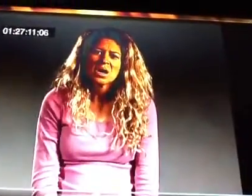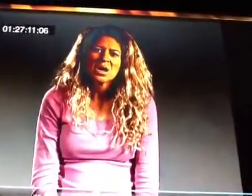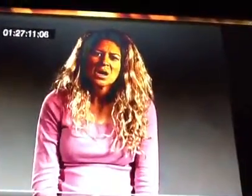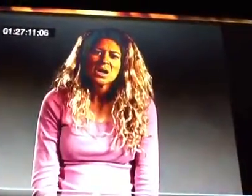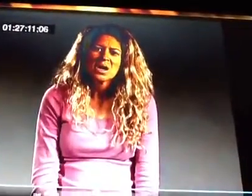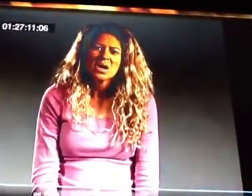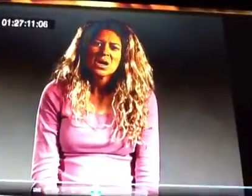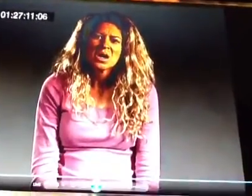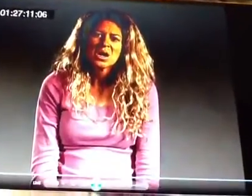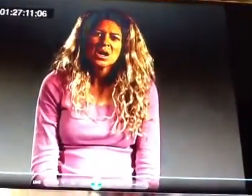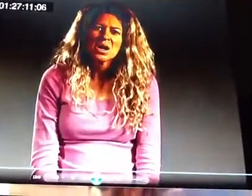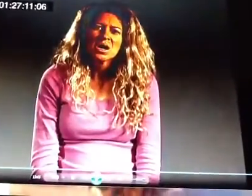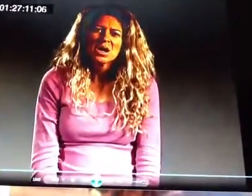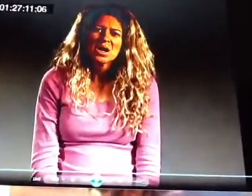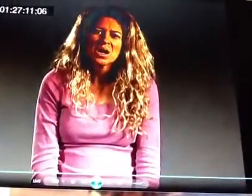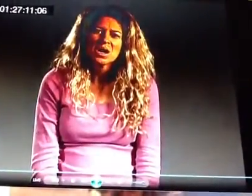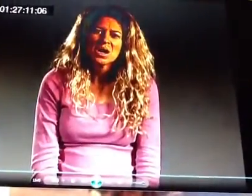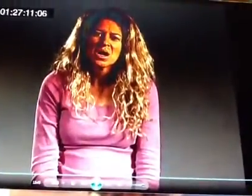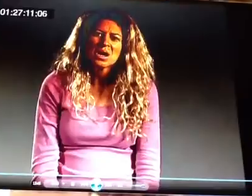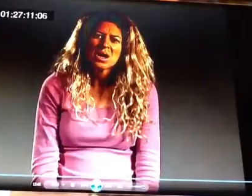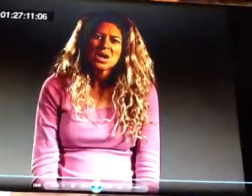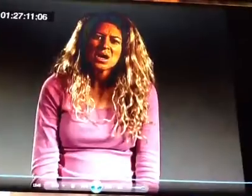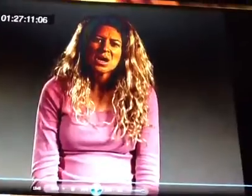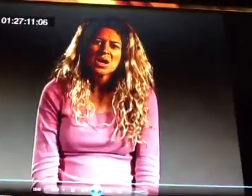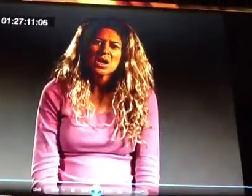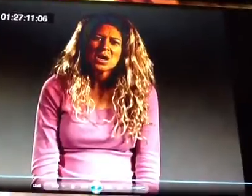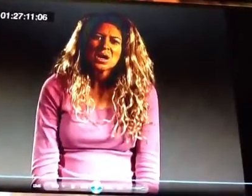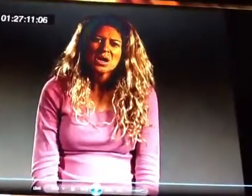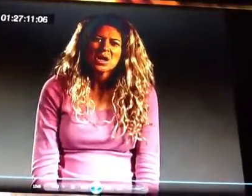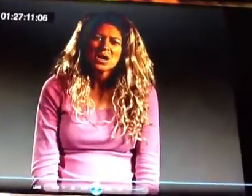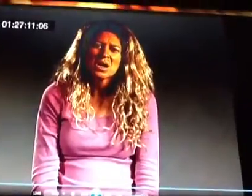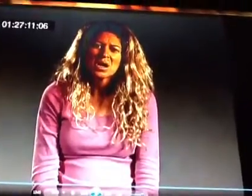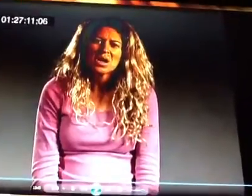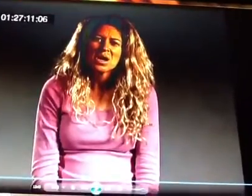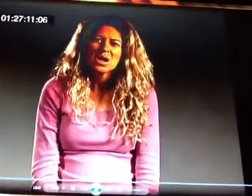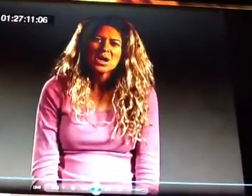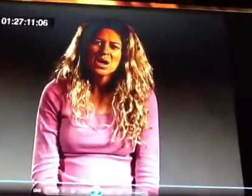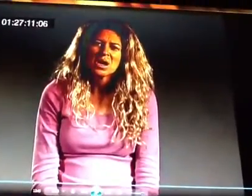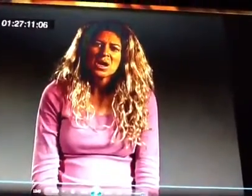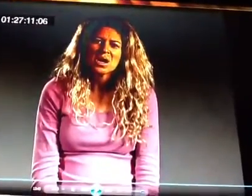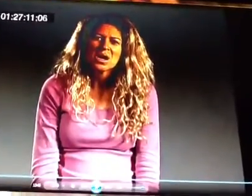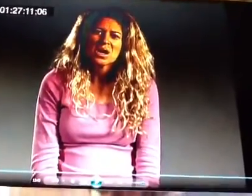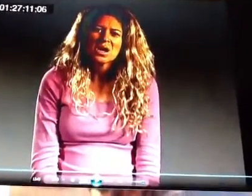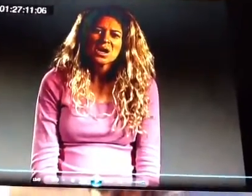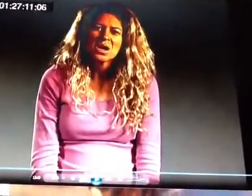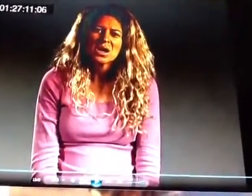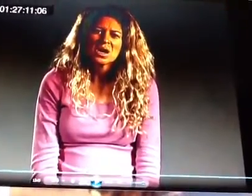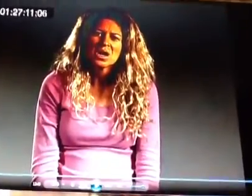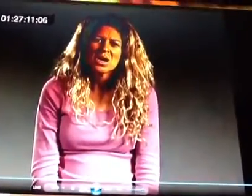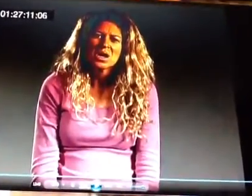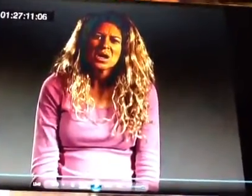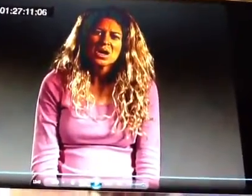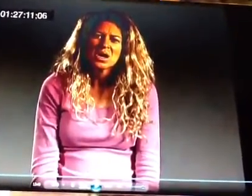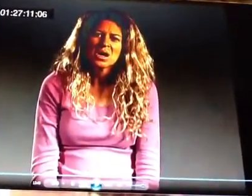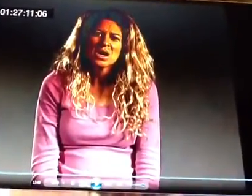I know some people would tell me that bugs are good for the garden, and I knew I didn't want to use any chemicals because I had an organic garden. But I thought, how